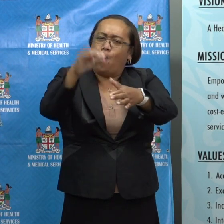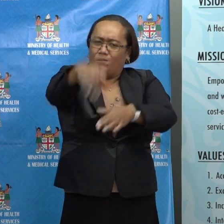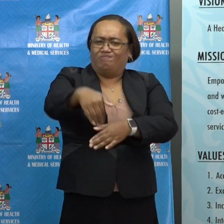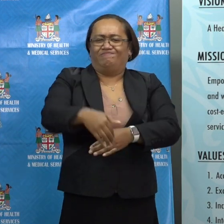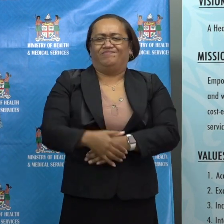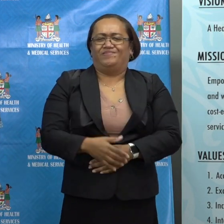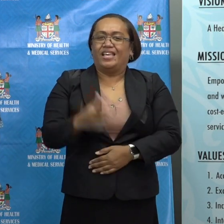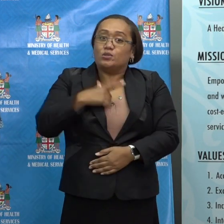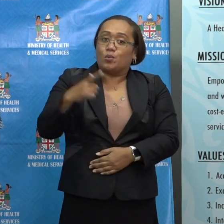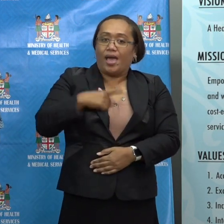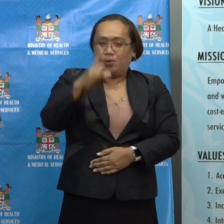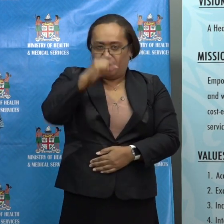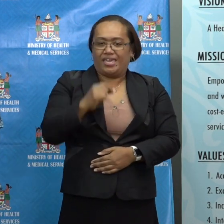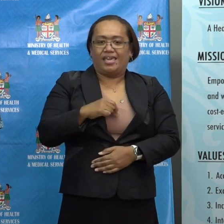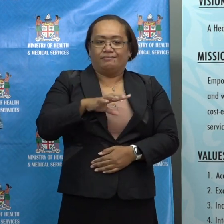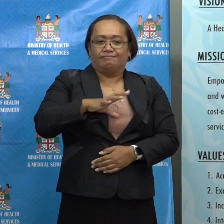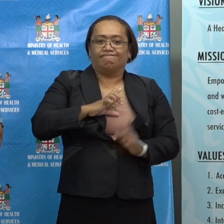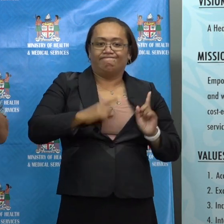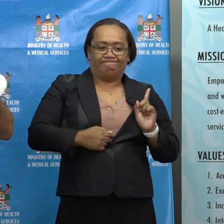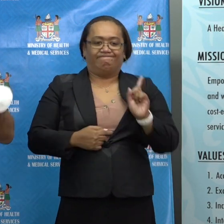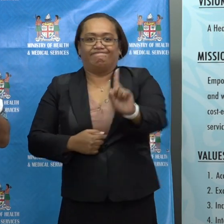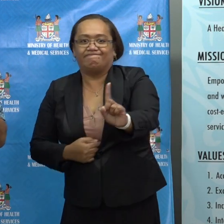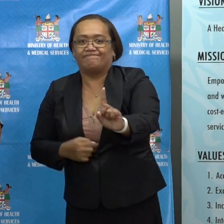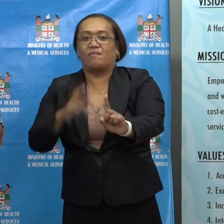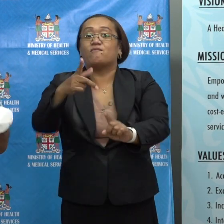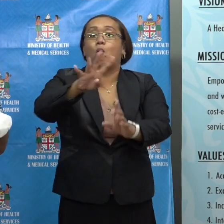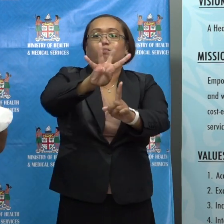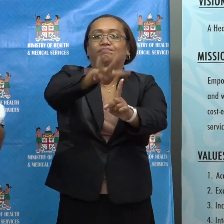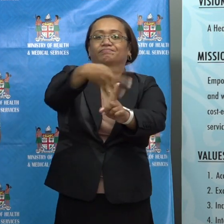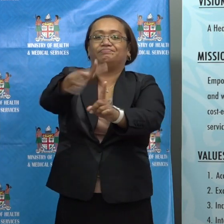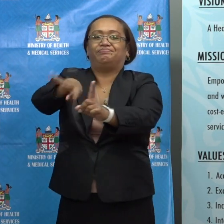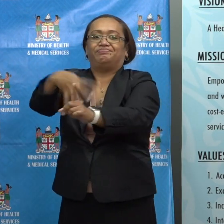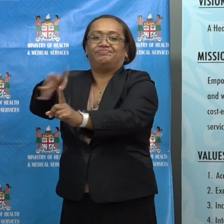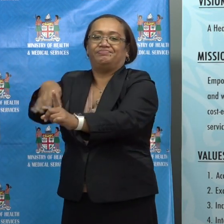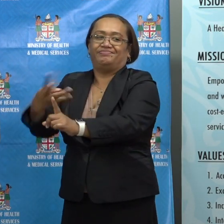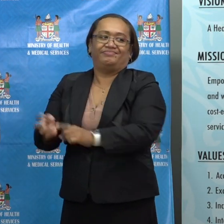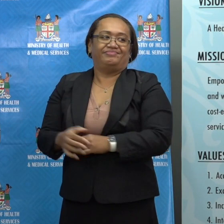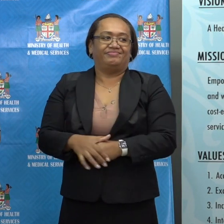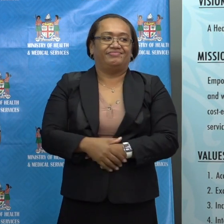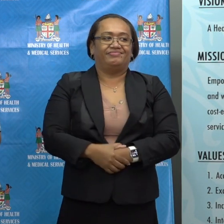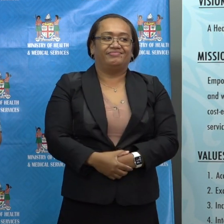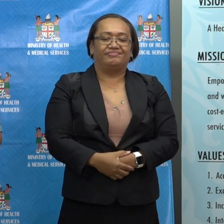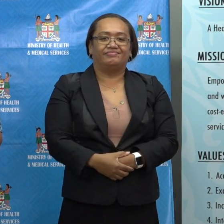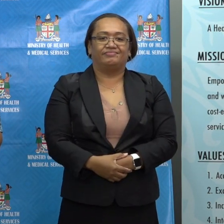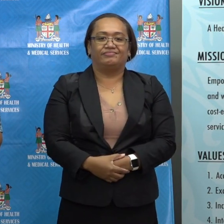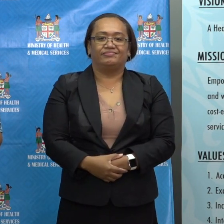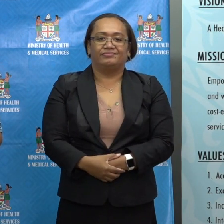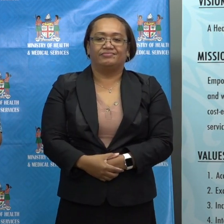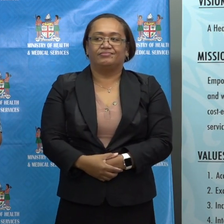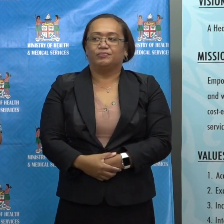that we can sweep through and remove any positives from within that area.